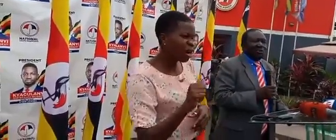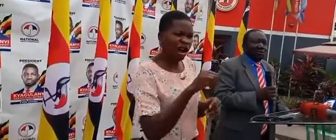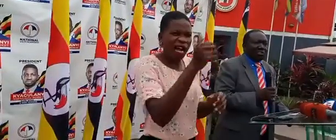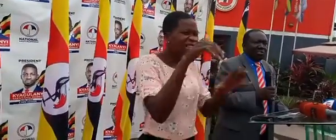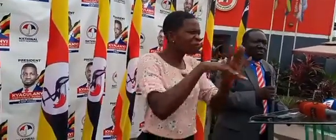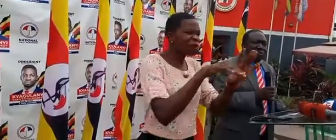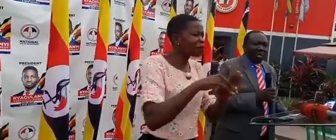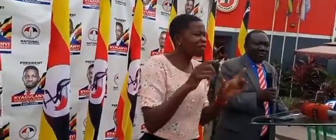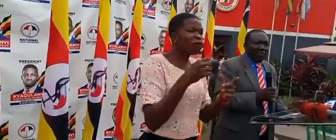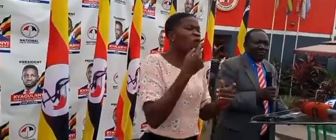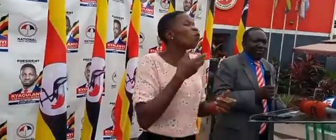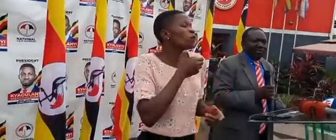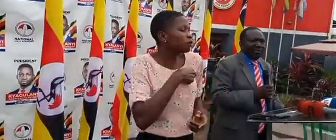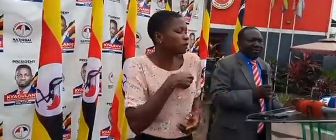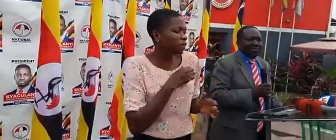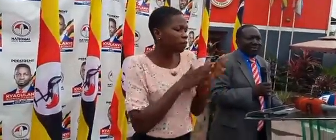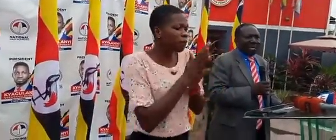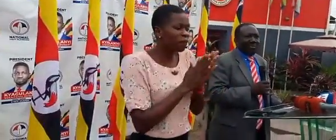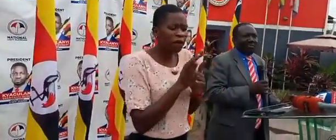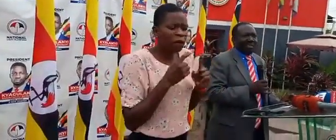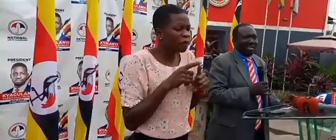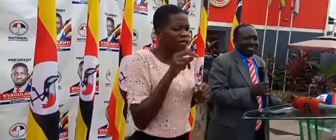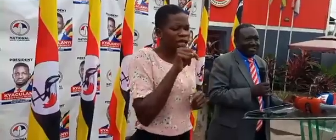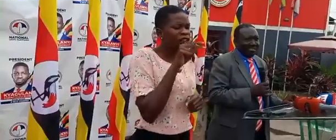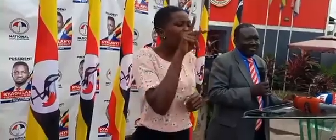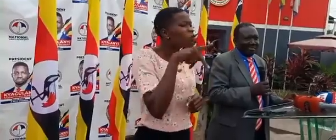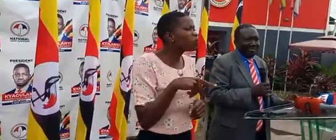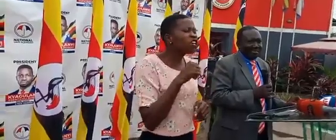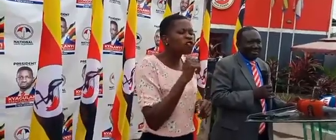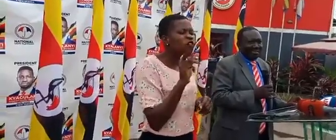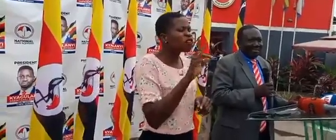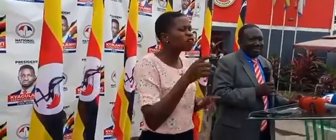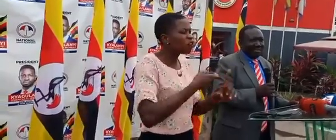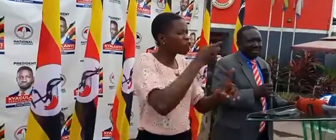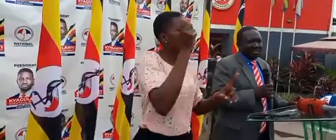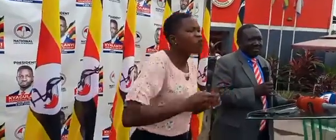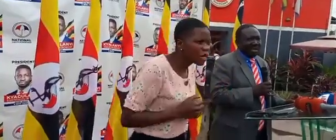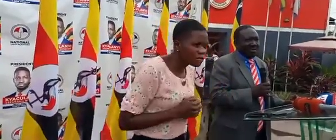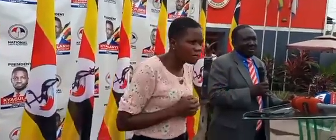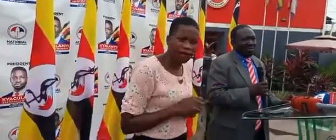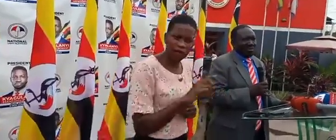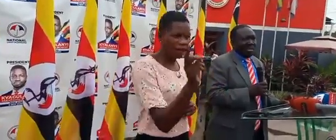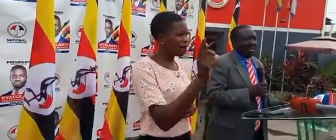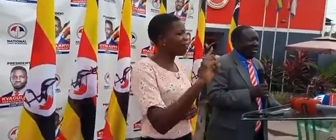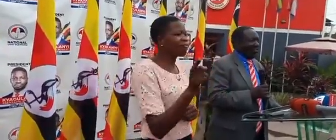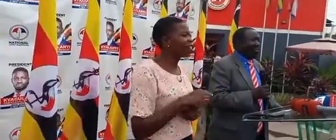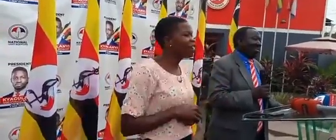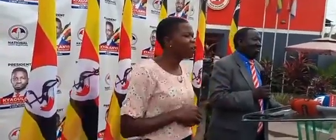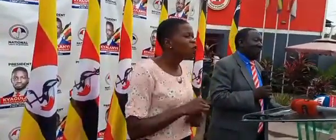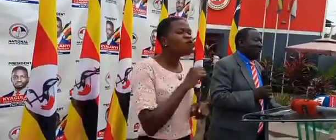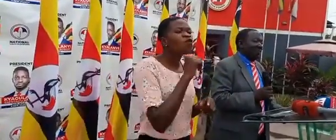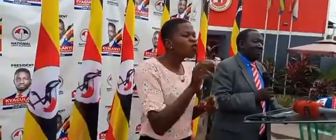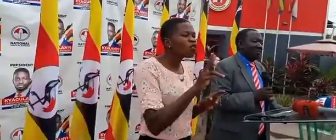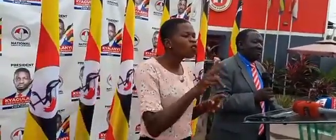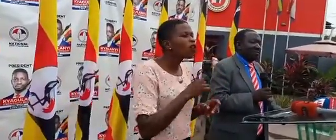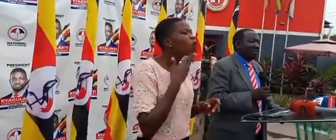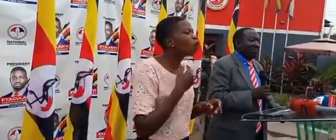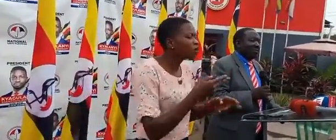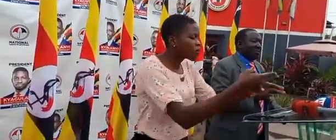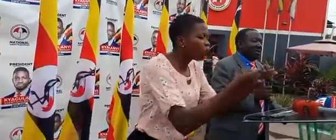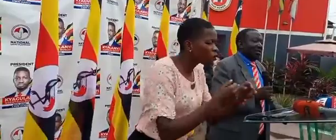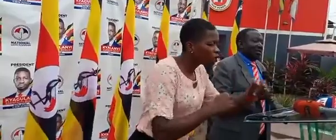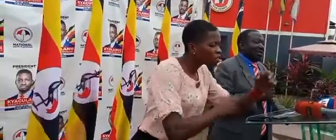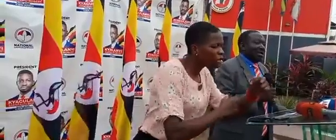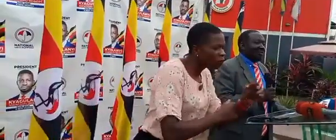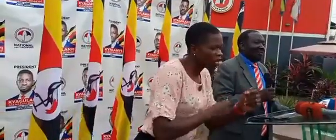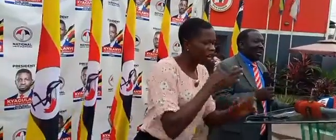National Unity Platform is not merely for rent. We are not merely there to rent support.